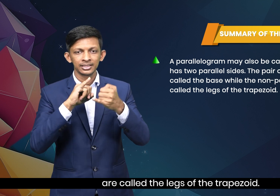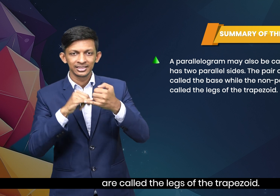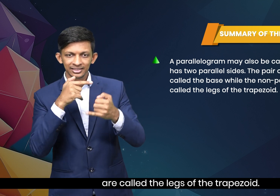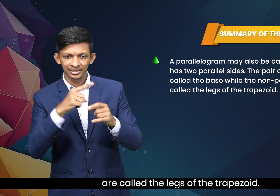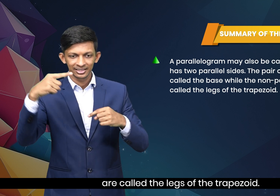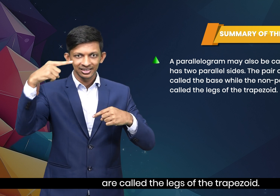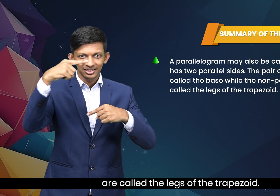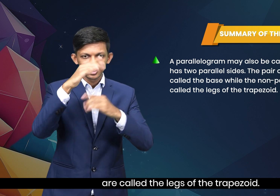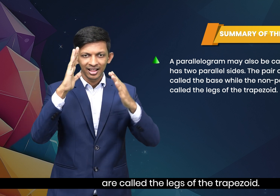of the trapezoid.